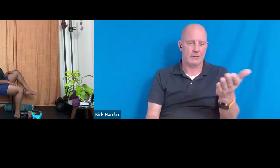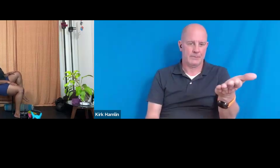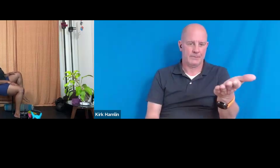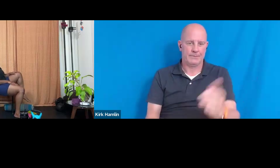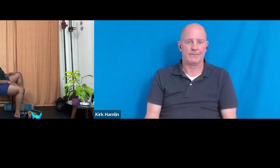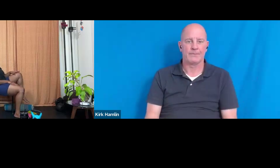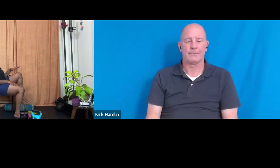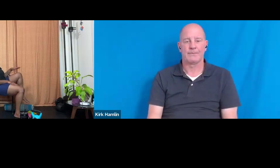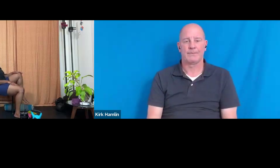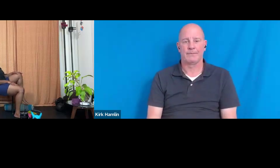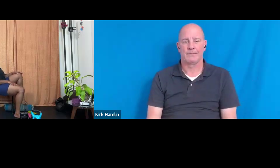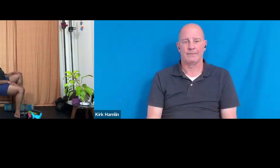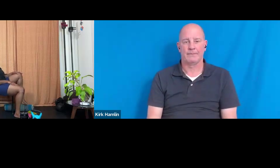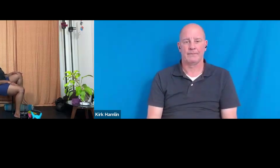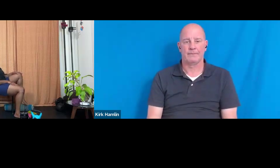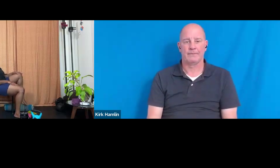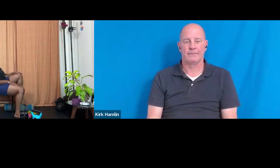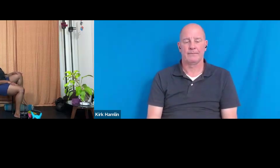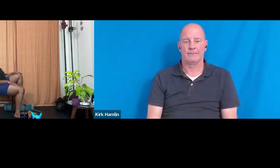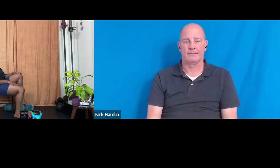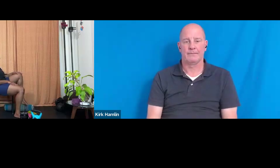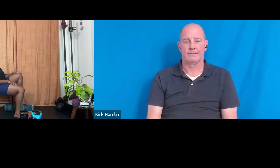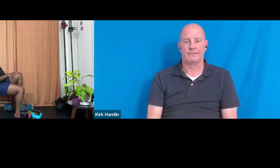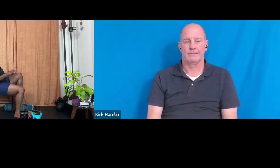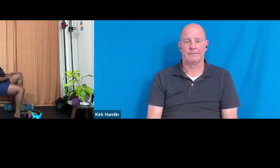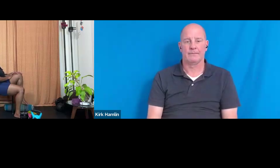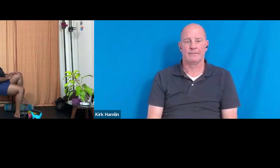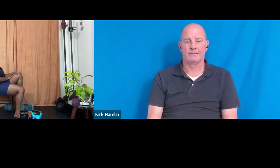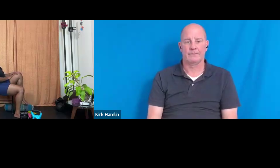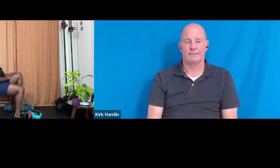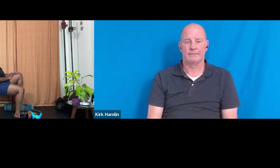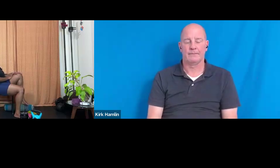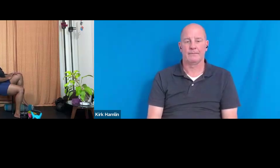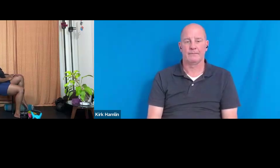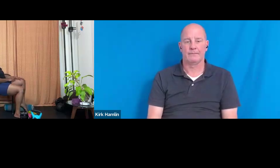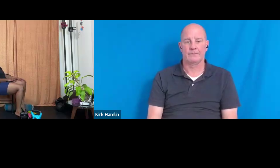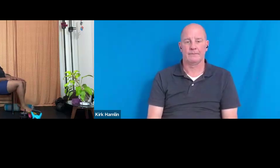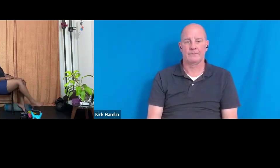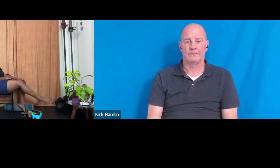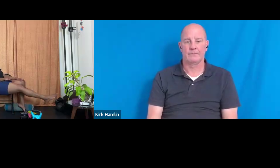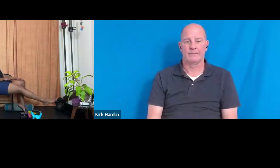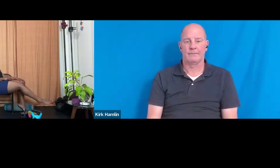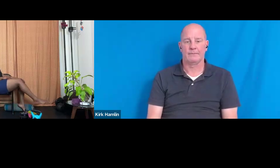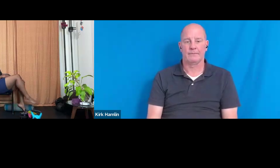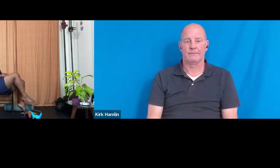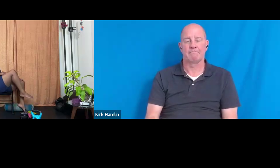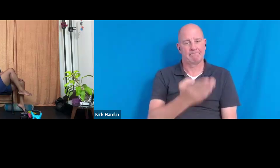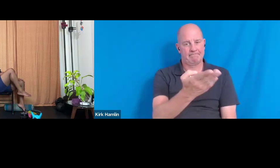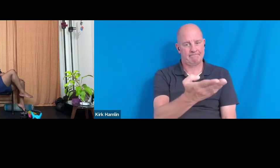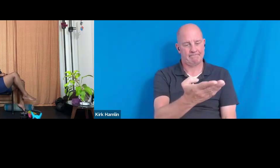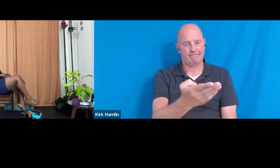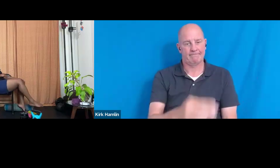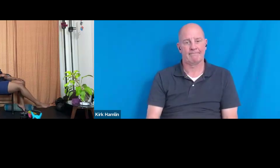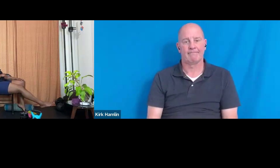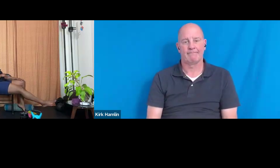to bend one leg so that your foot is in contact with the floor, and that leg will be stationary, and then the other leg is